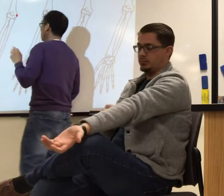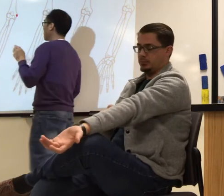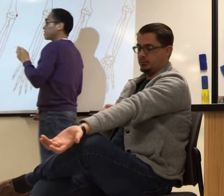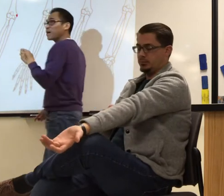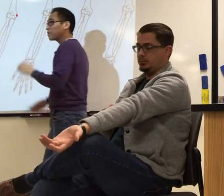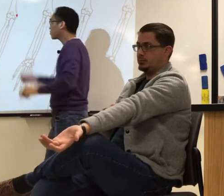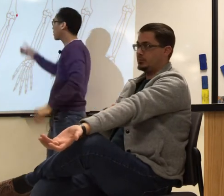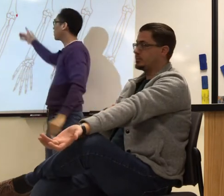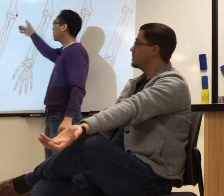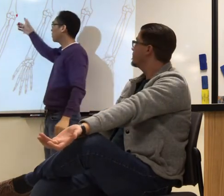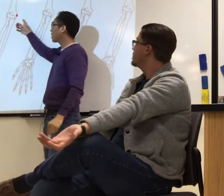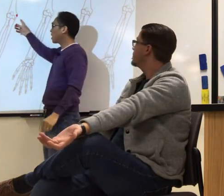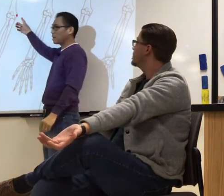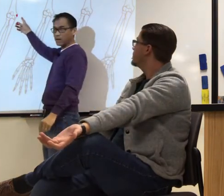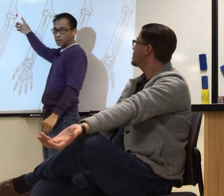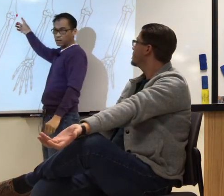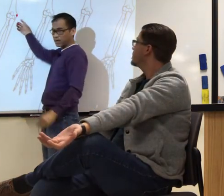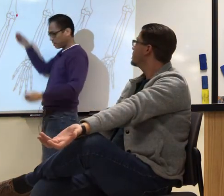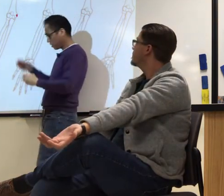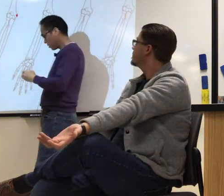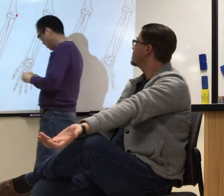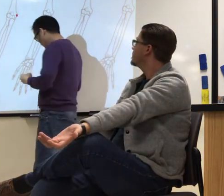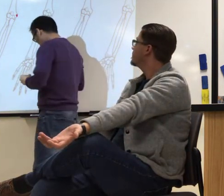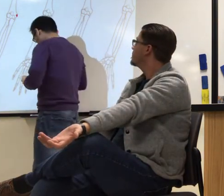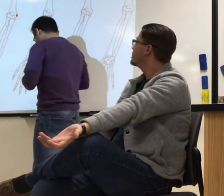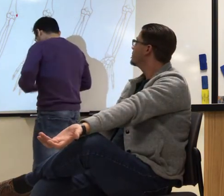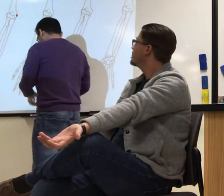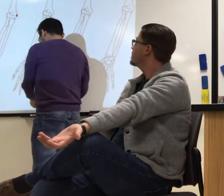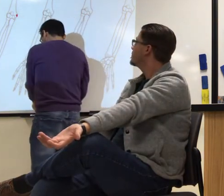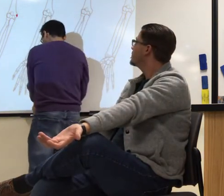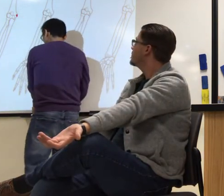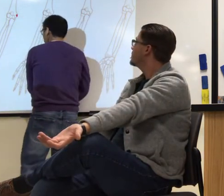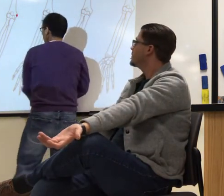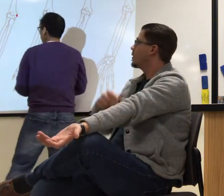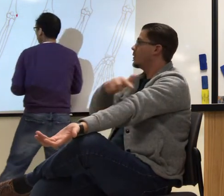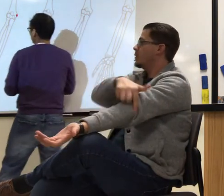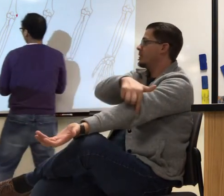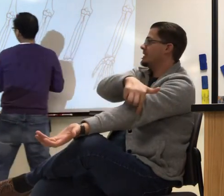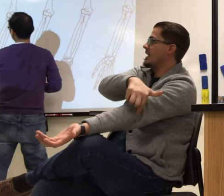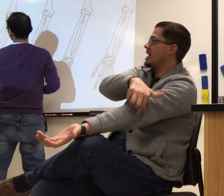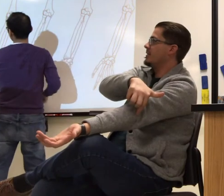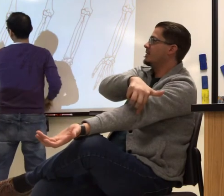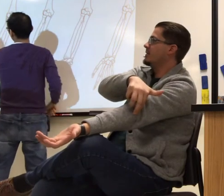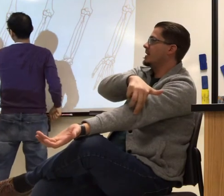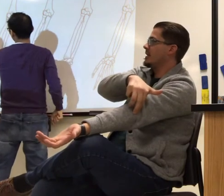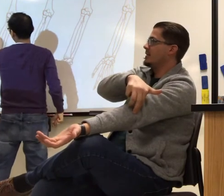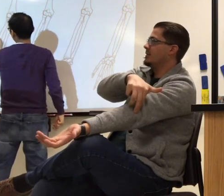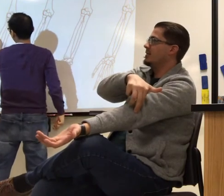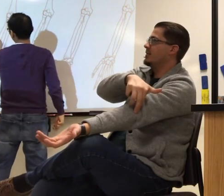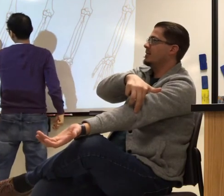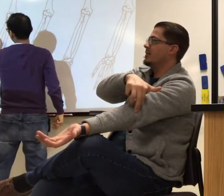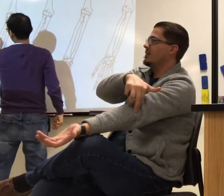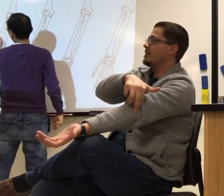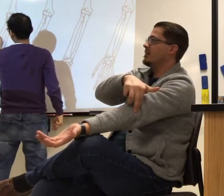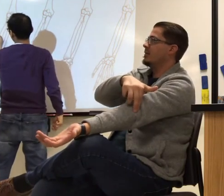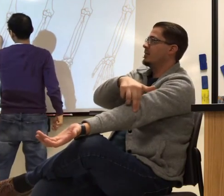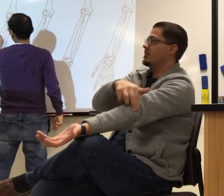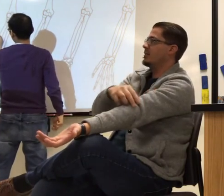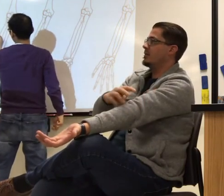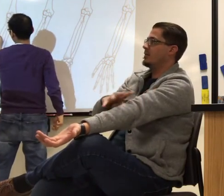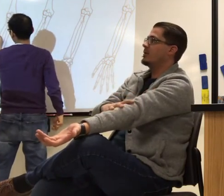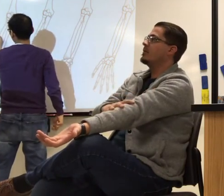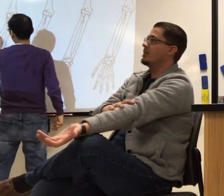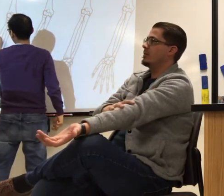originate. Okay, originates there. There's my medial epicondyle, right? And it's gonna like go to somewhere around